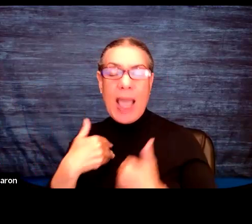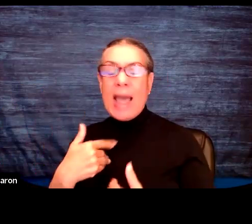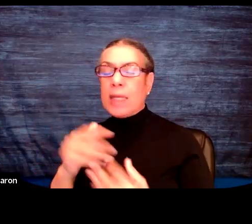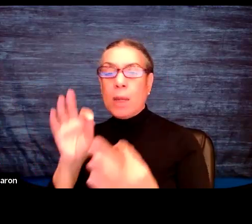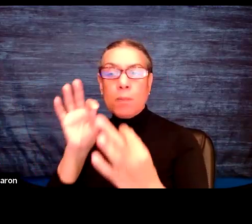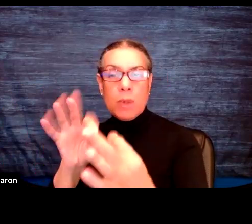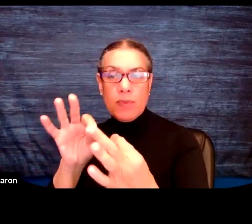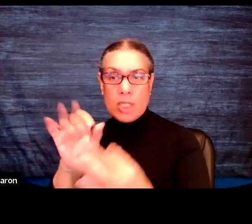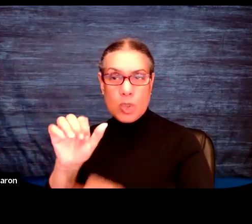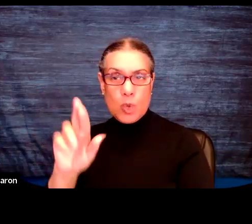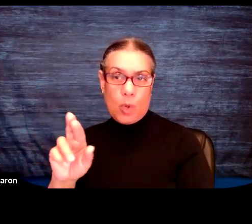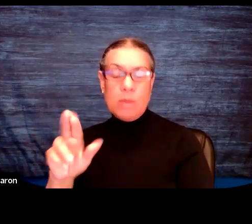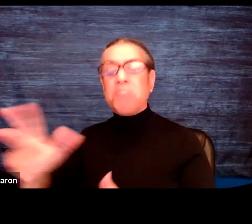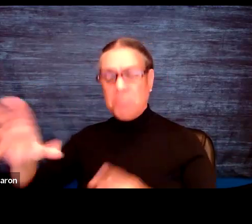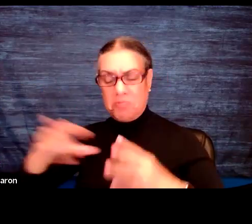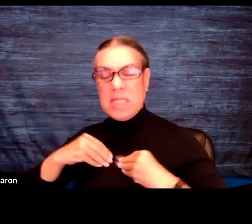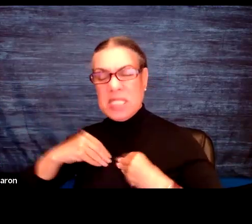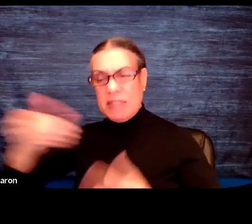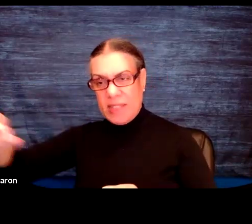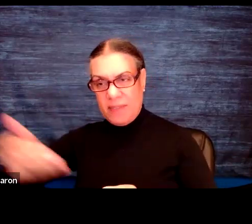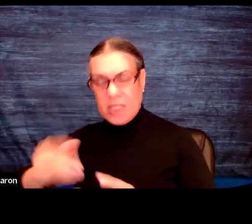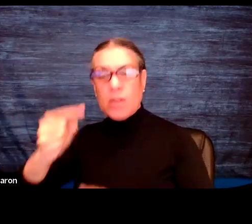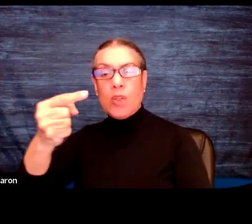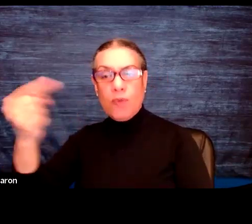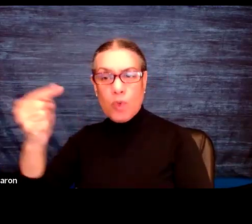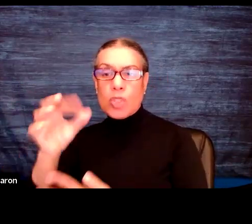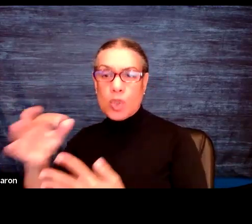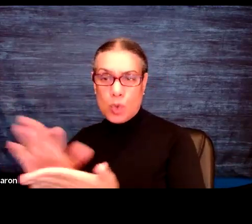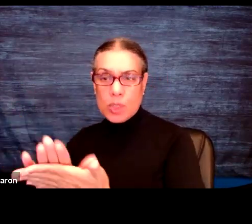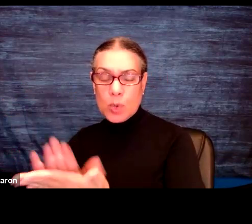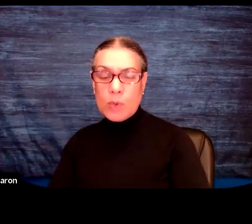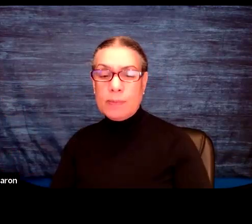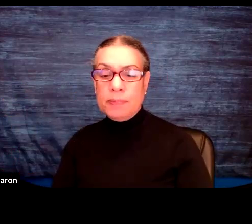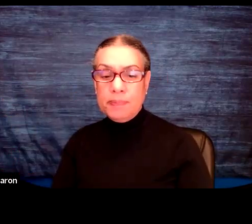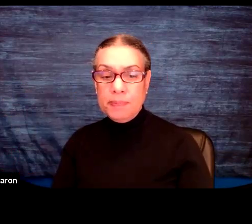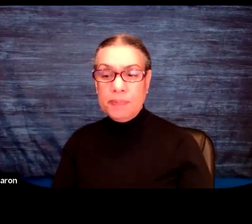and all of these students received an invitation to their first choice school.